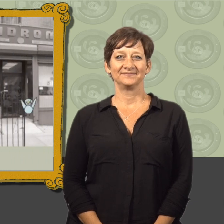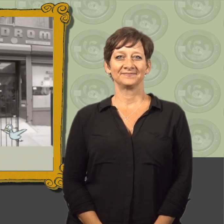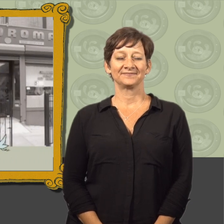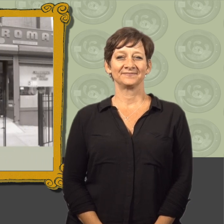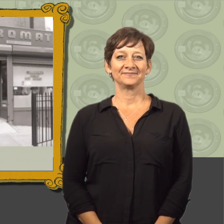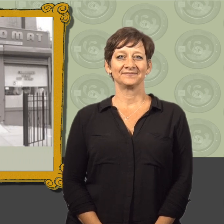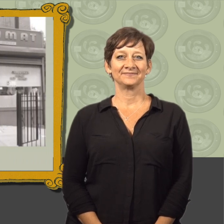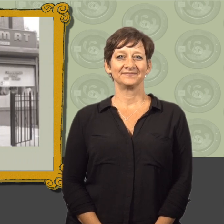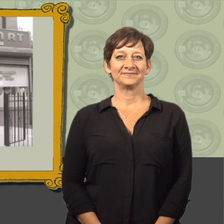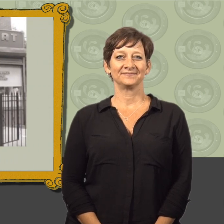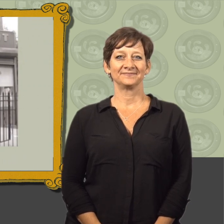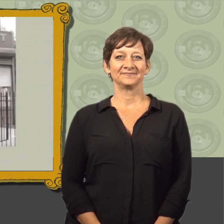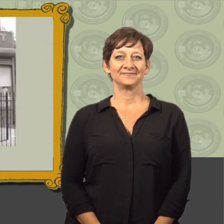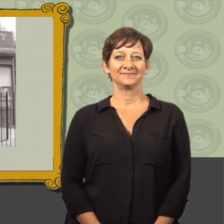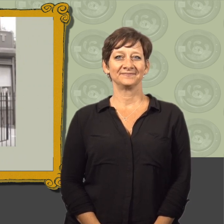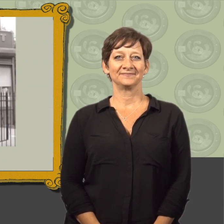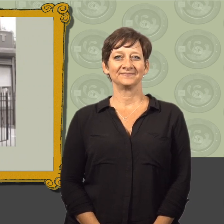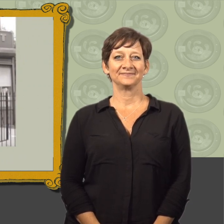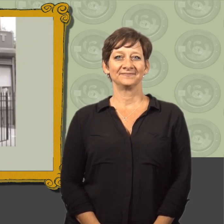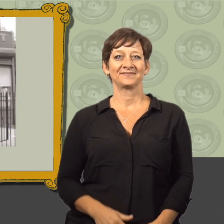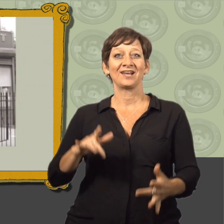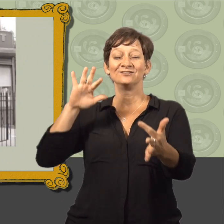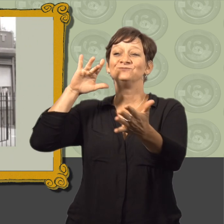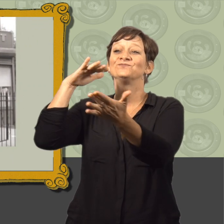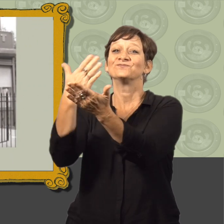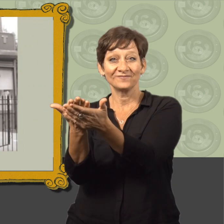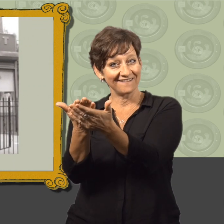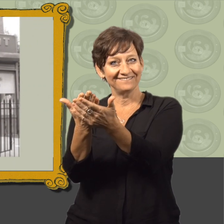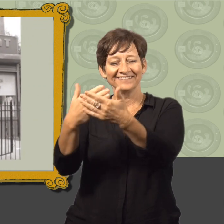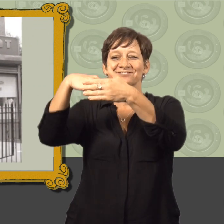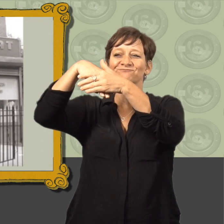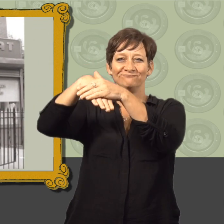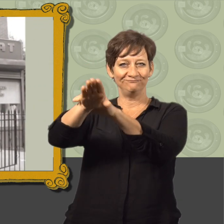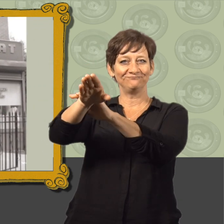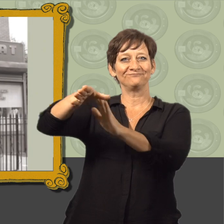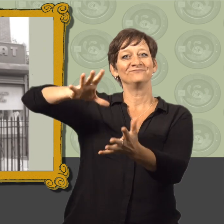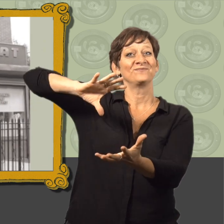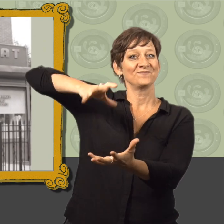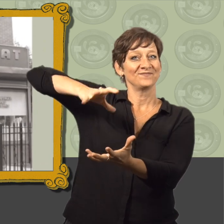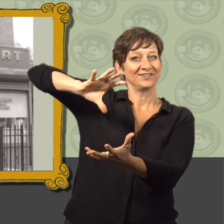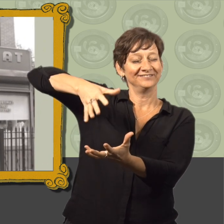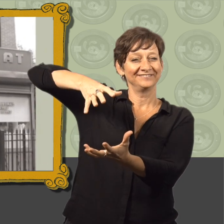And into the laundromat